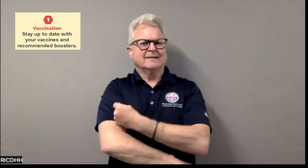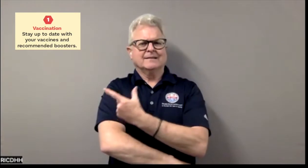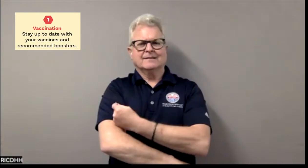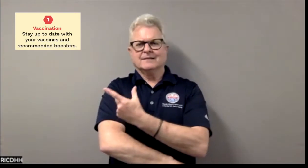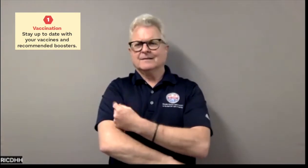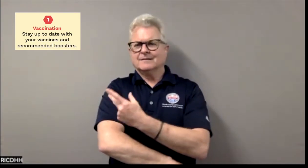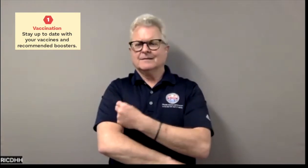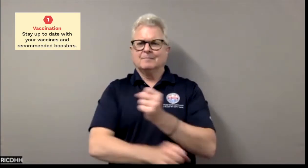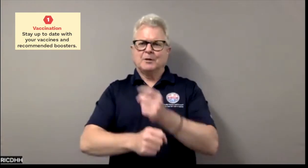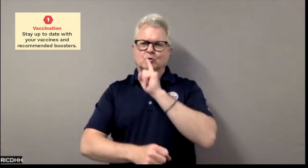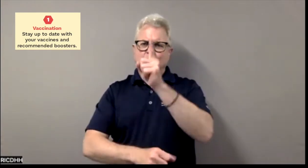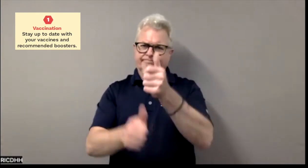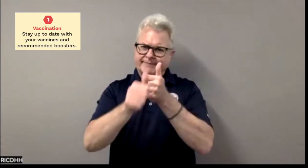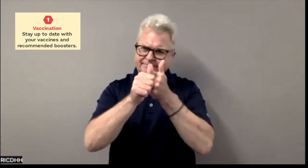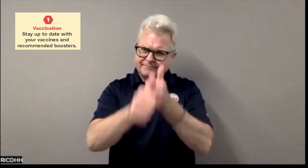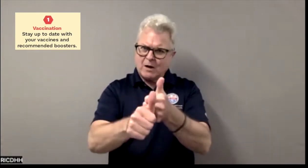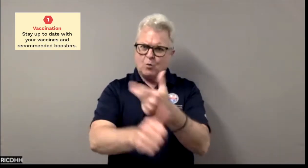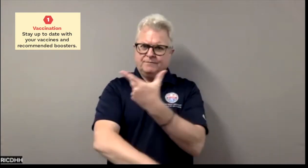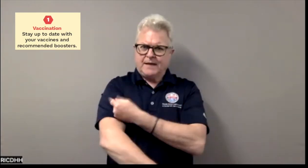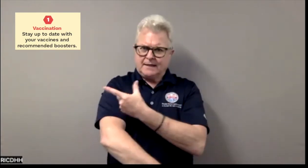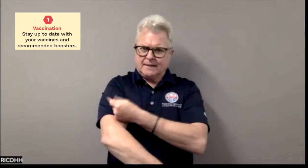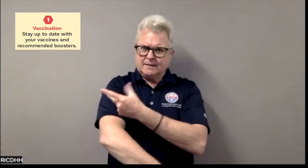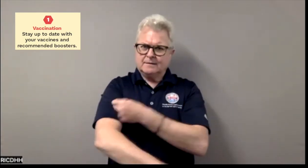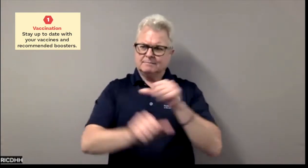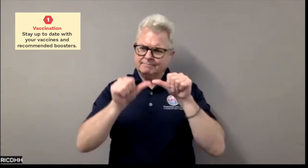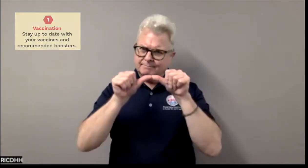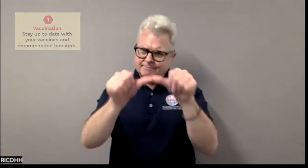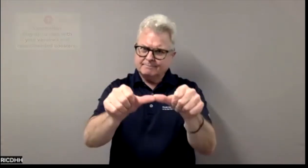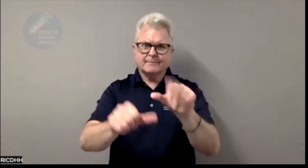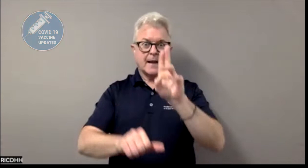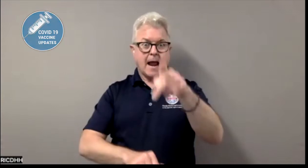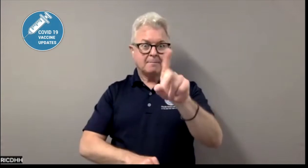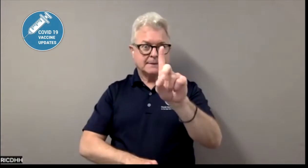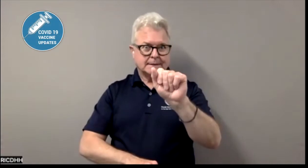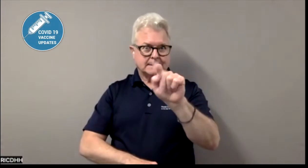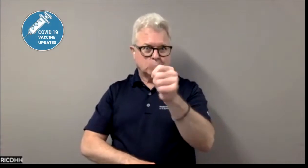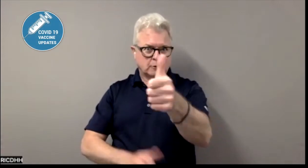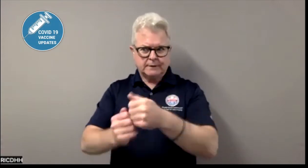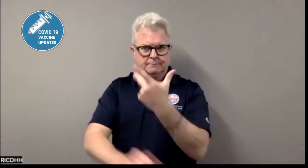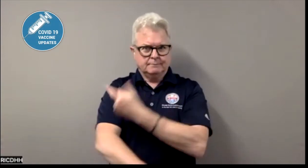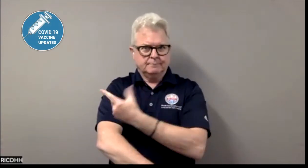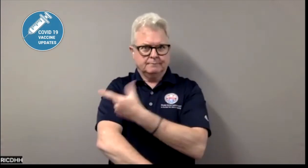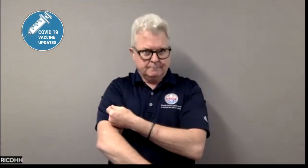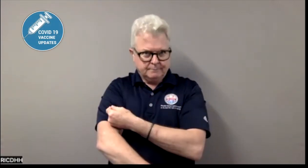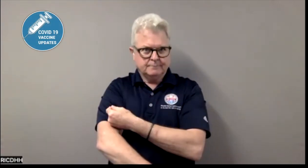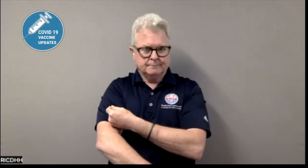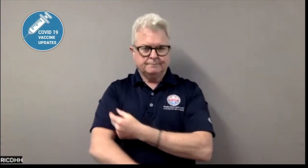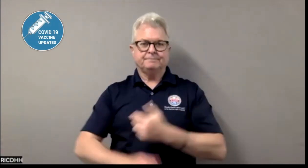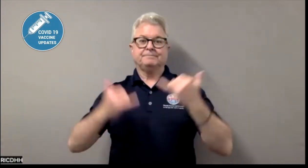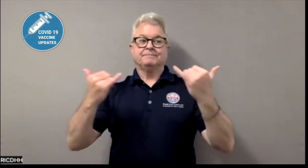So the first one, which is prevention, is the most important. Keep up to date with your vaccines, okay?